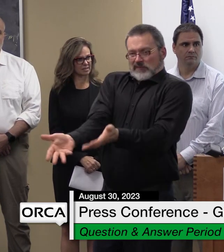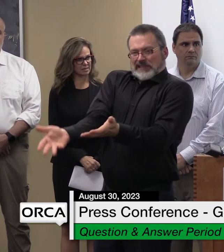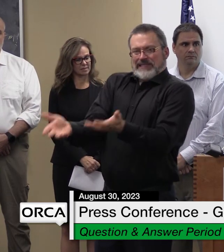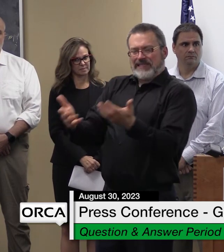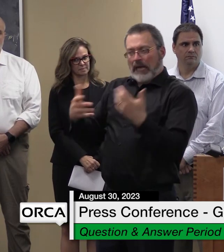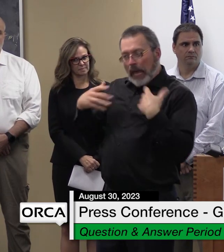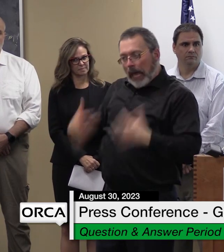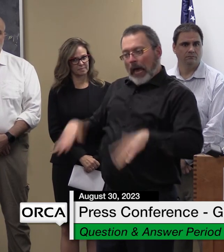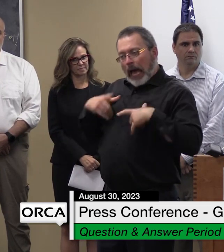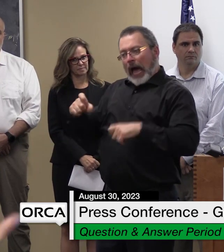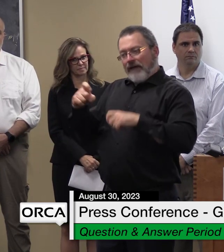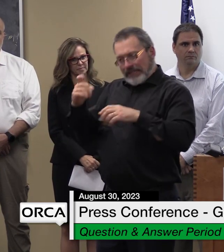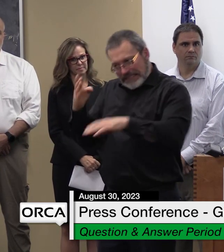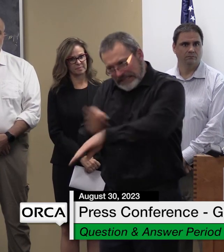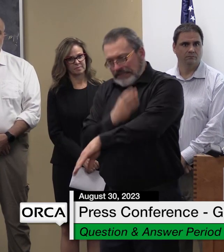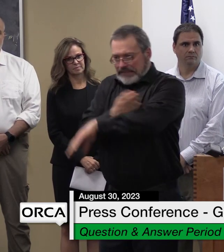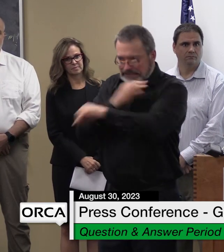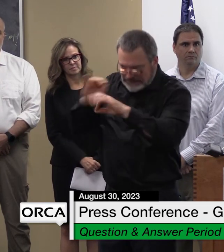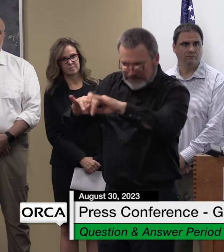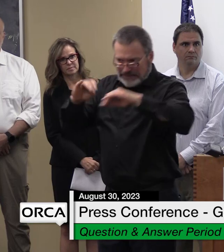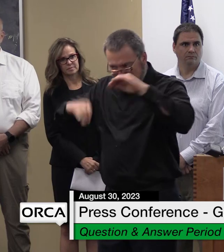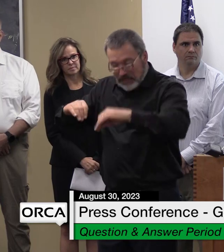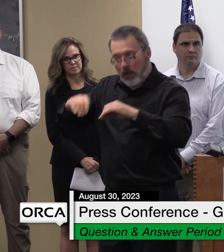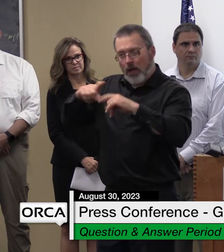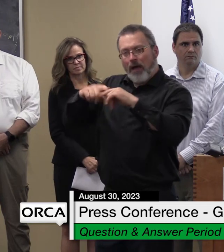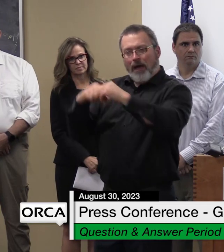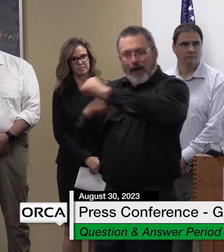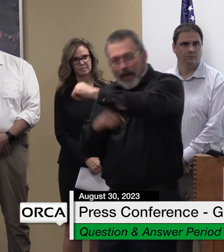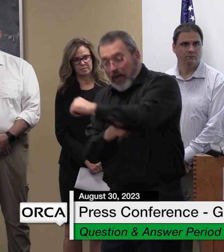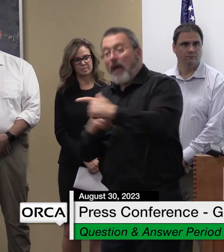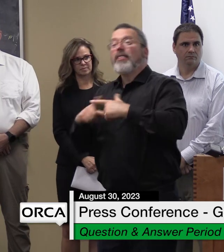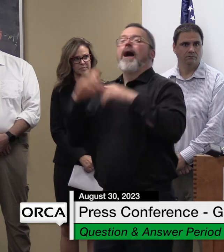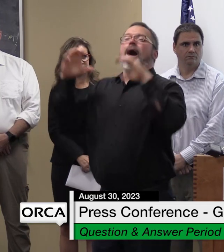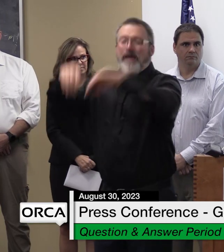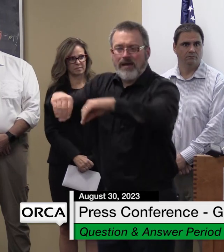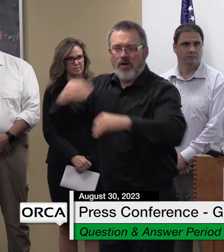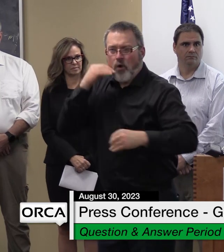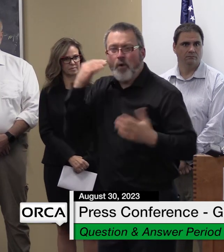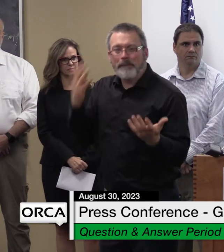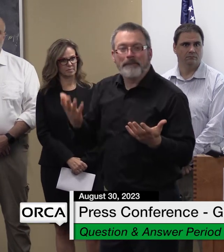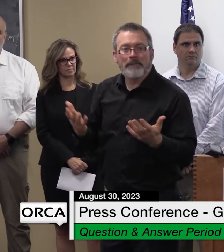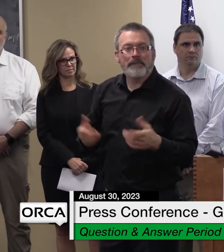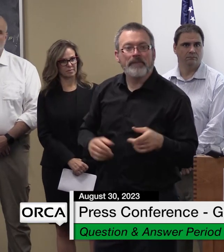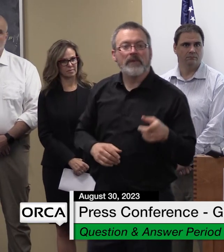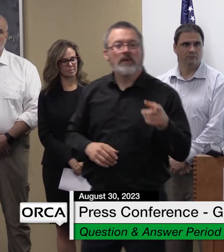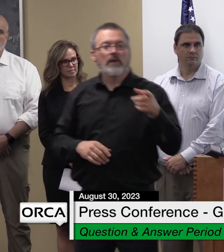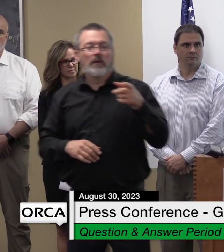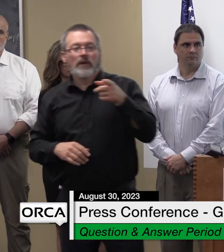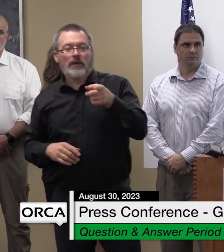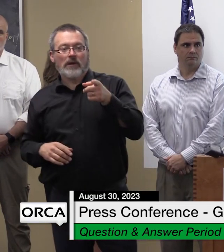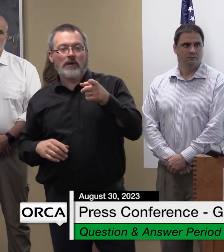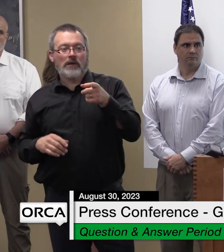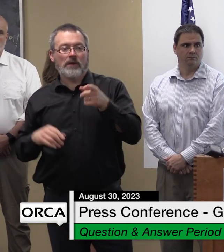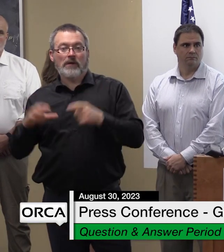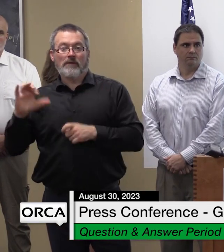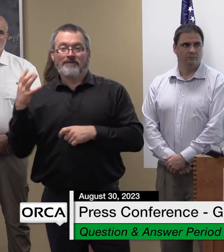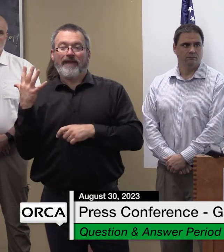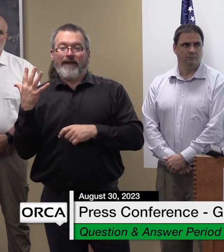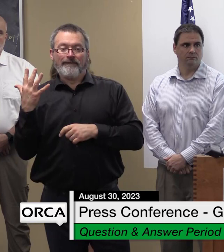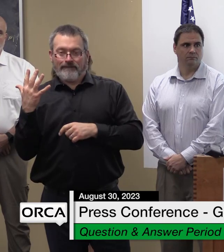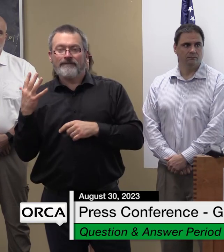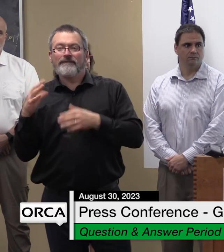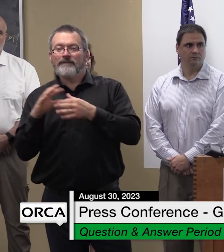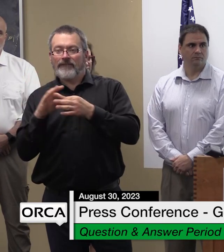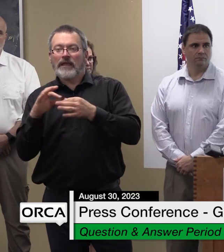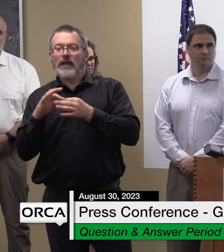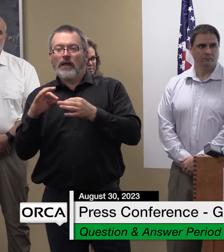fast. I believe last week you said, because you still have to build them once they get here, they should be ready by mid to end September. Is that timeline still somewhat accurate, or while you're